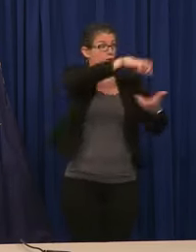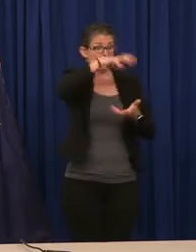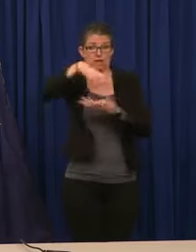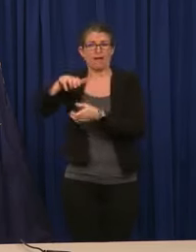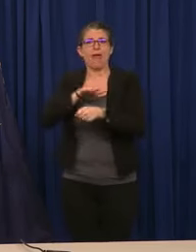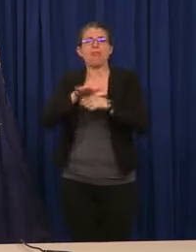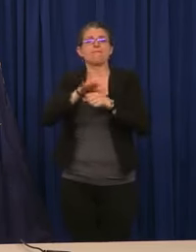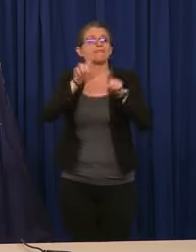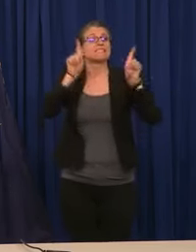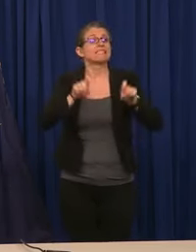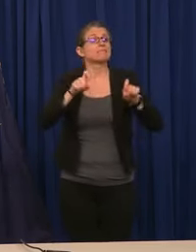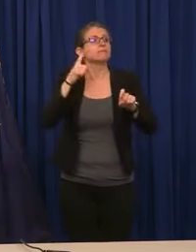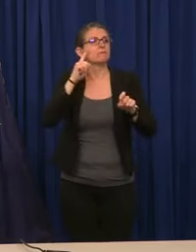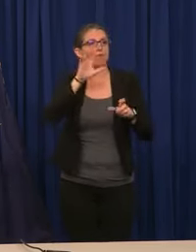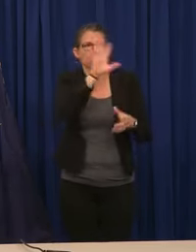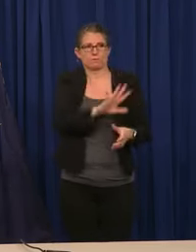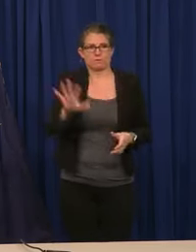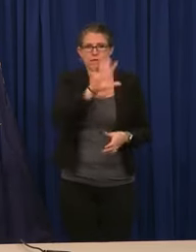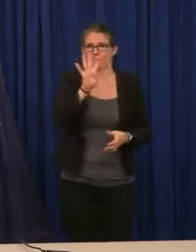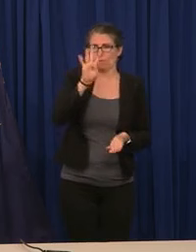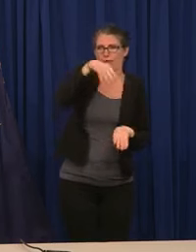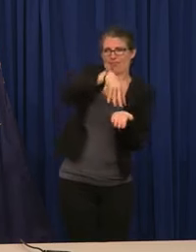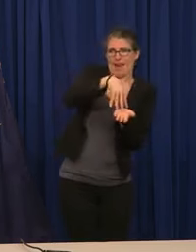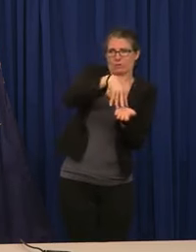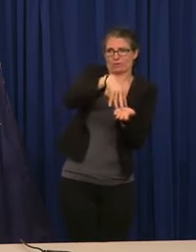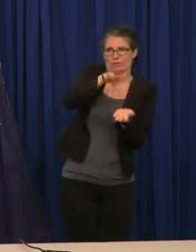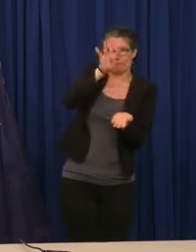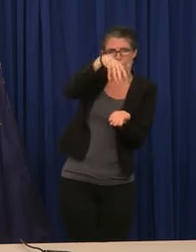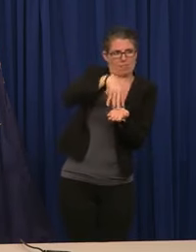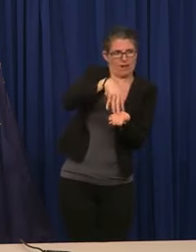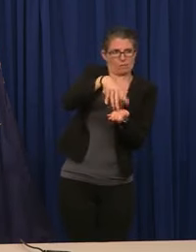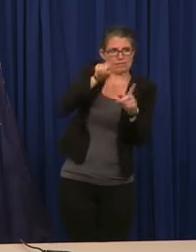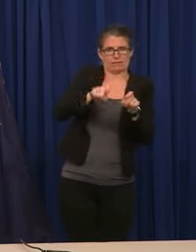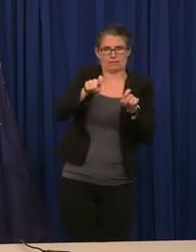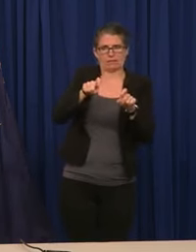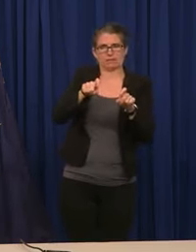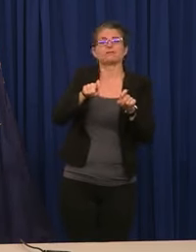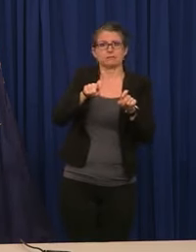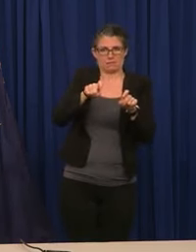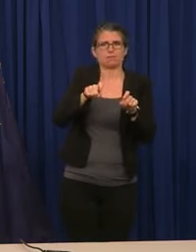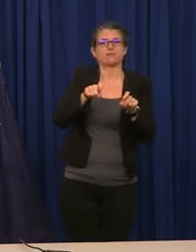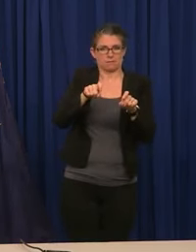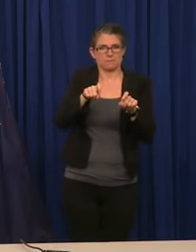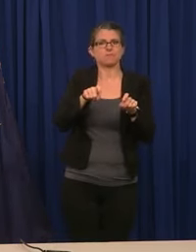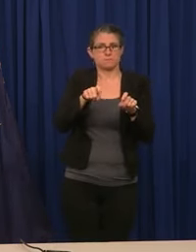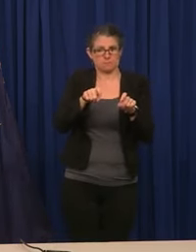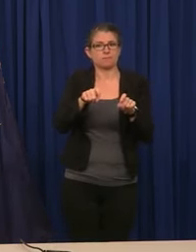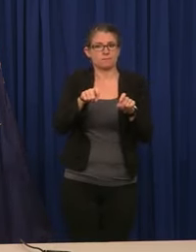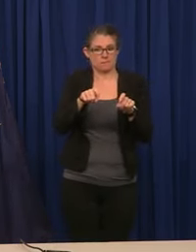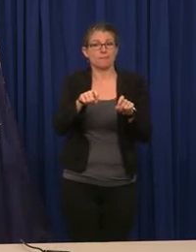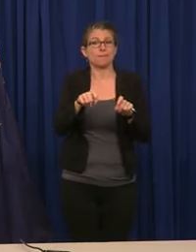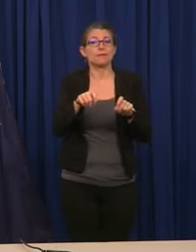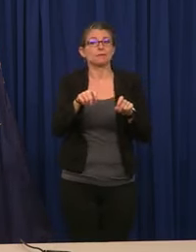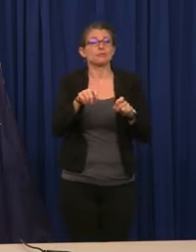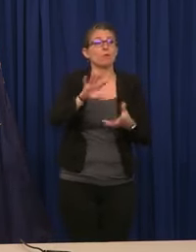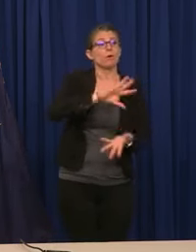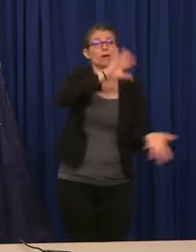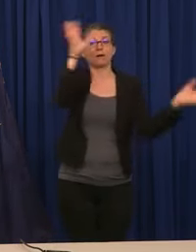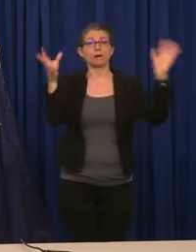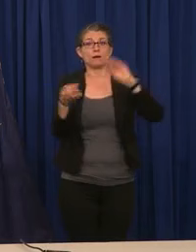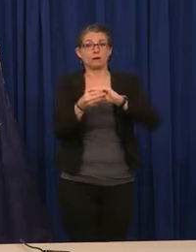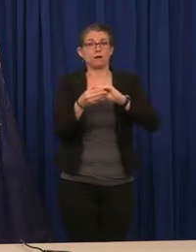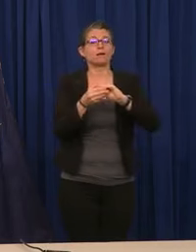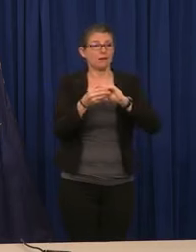I can also report that in Maine, at least 8,400 individuals have tested negative.